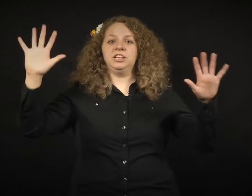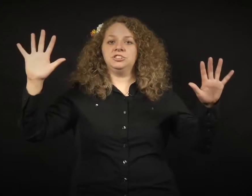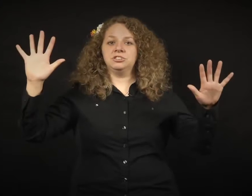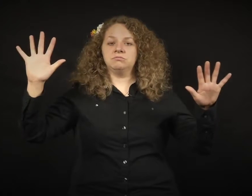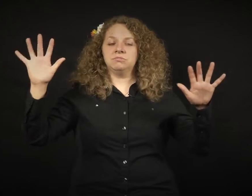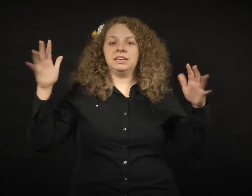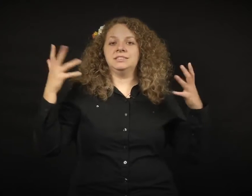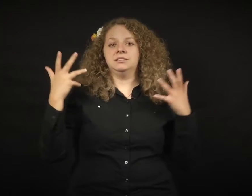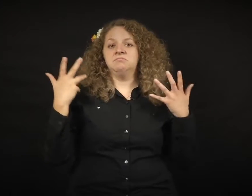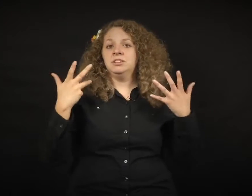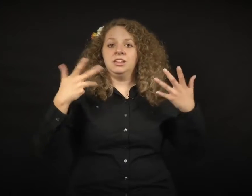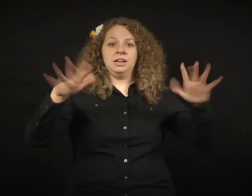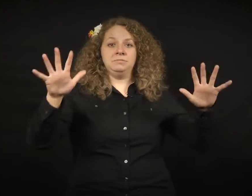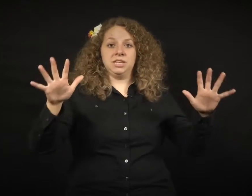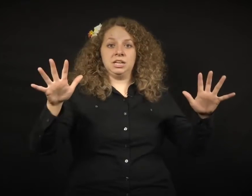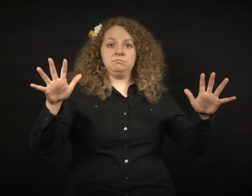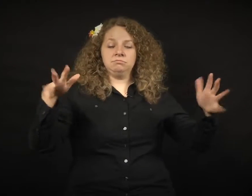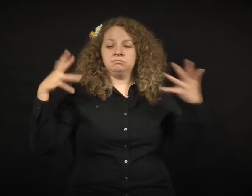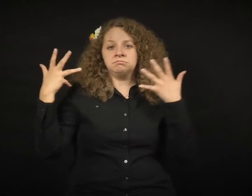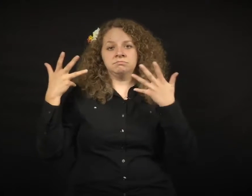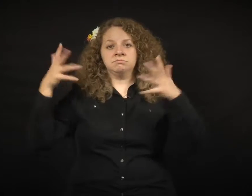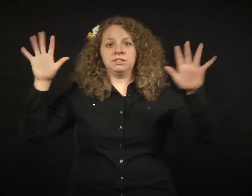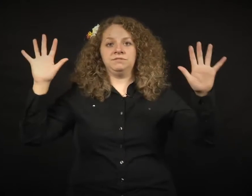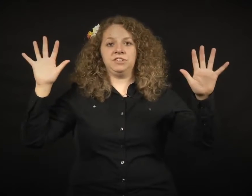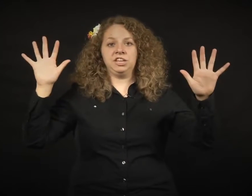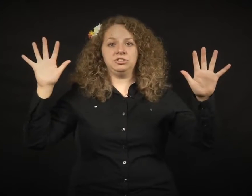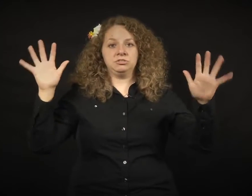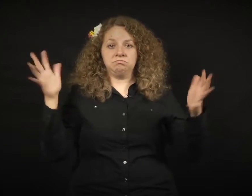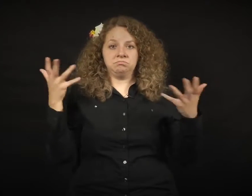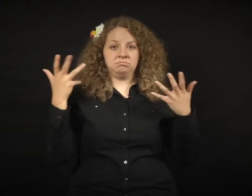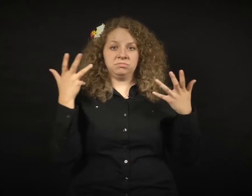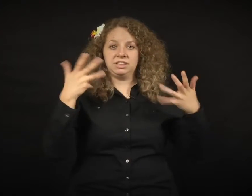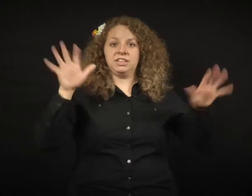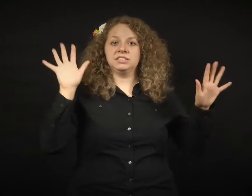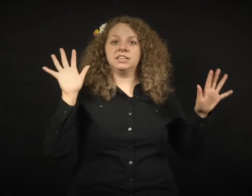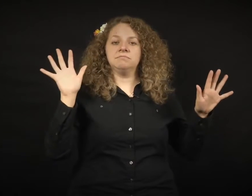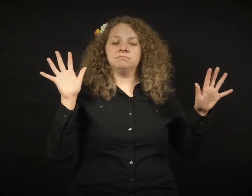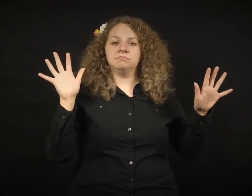Finish, as in I'm done, I'm finished, like that's it.